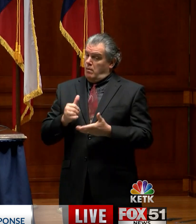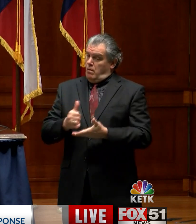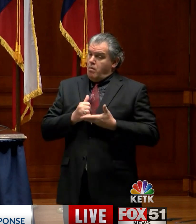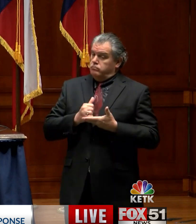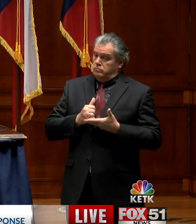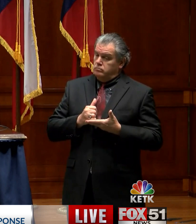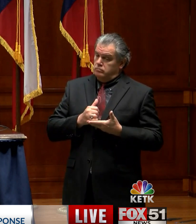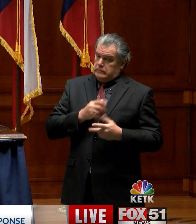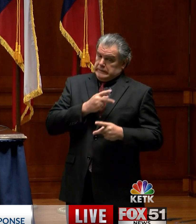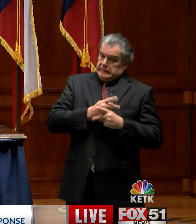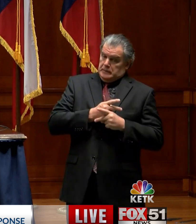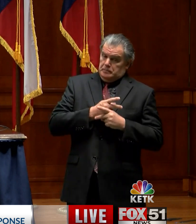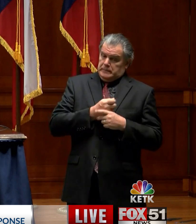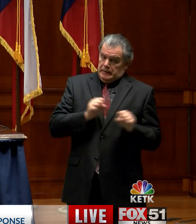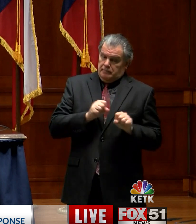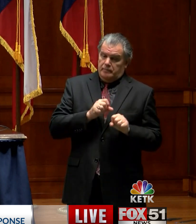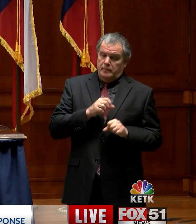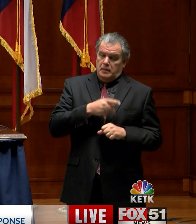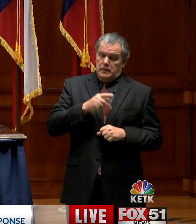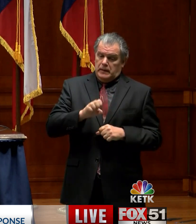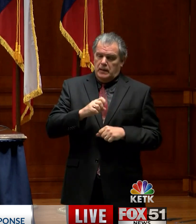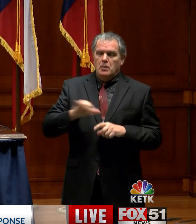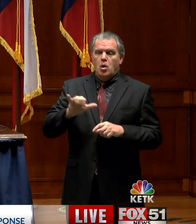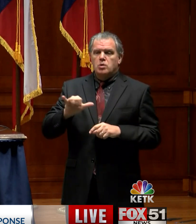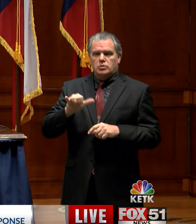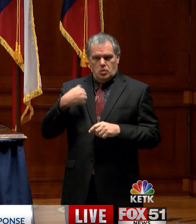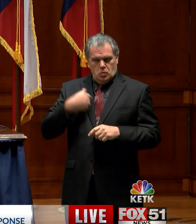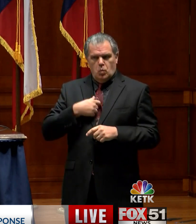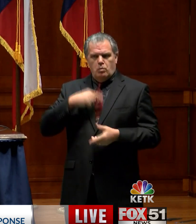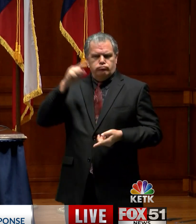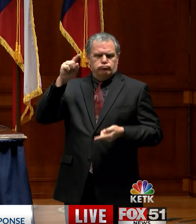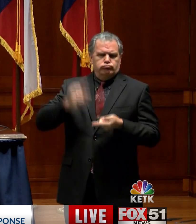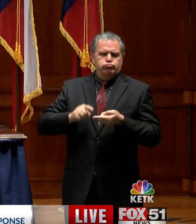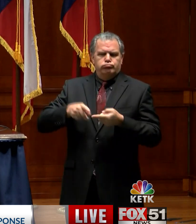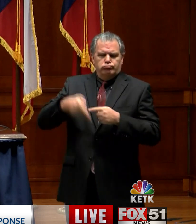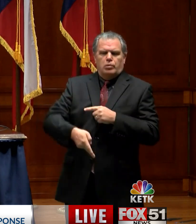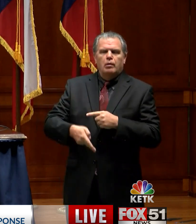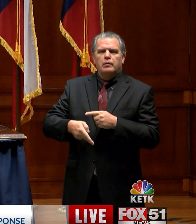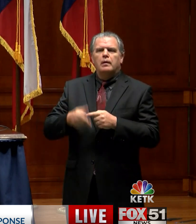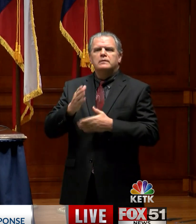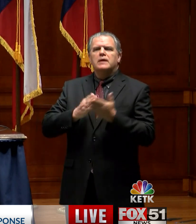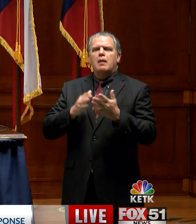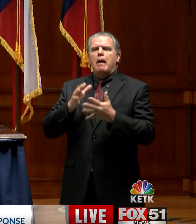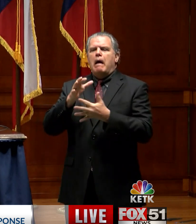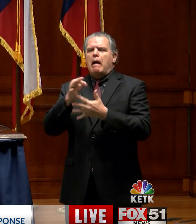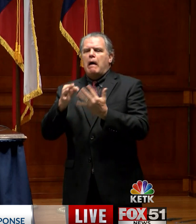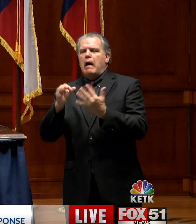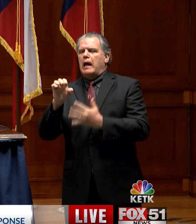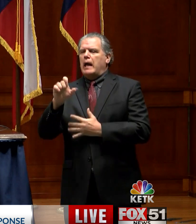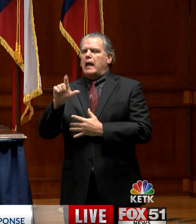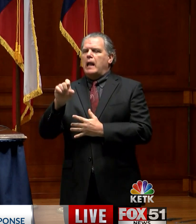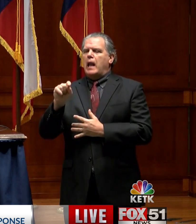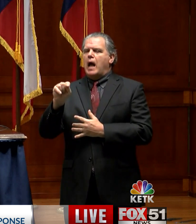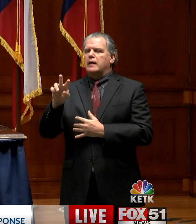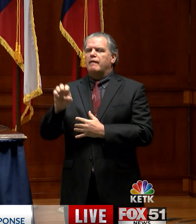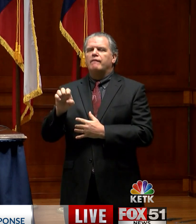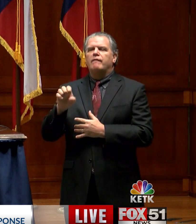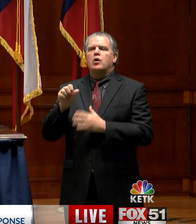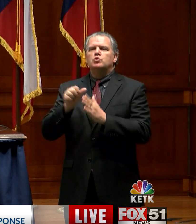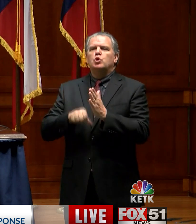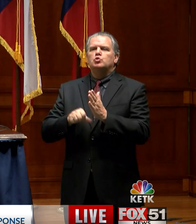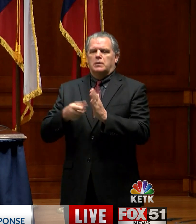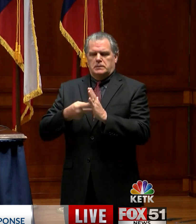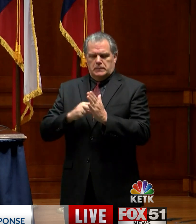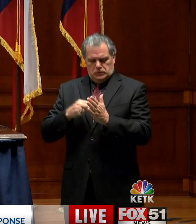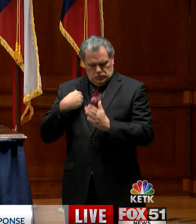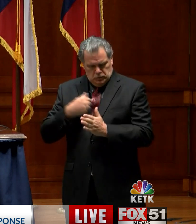been accomplished by shutting down elective surgery, but as a consequence of that, we've also generated significant capacity, and the Governor